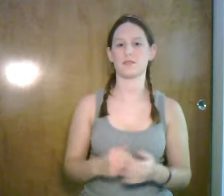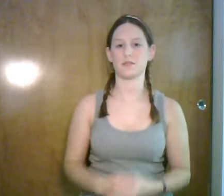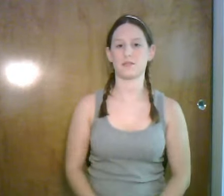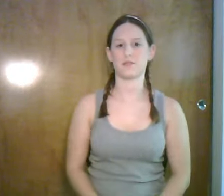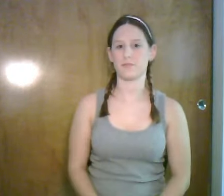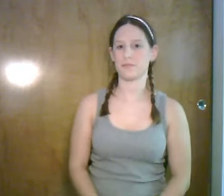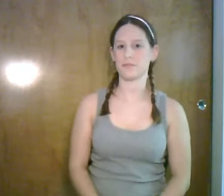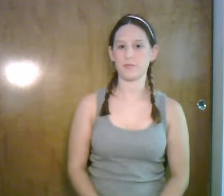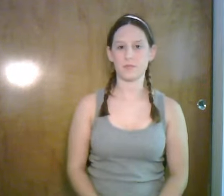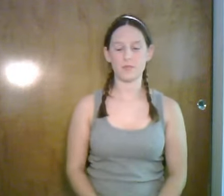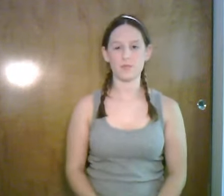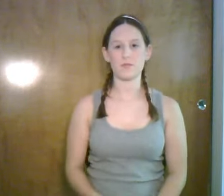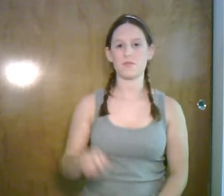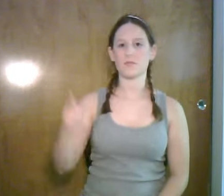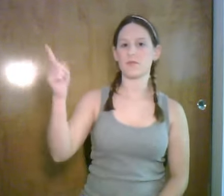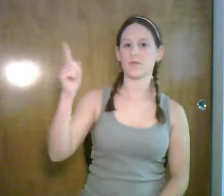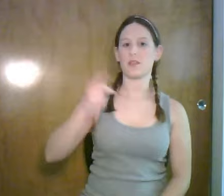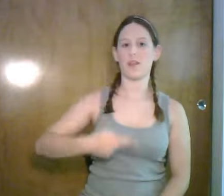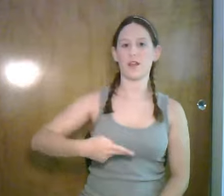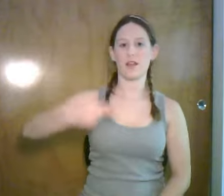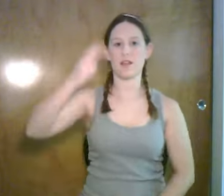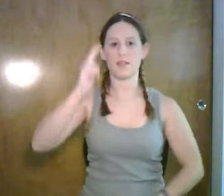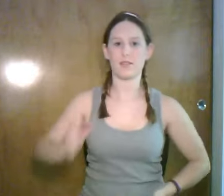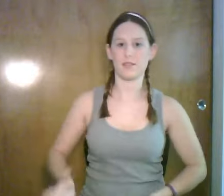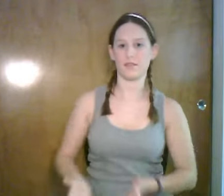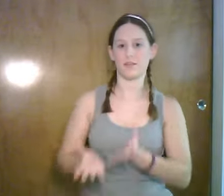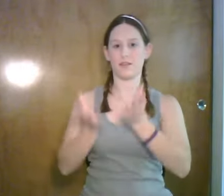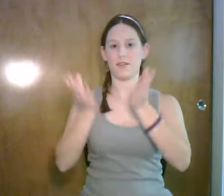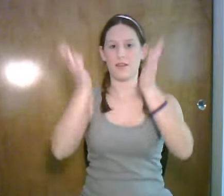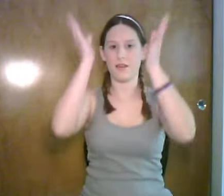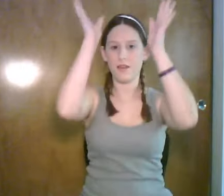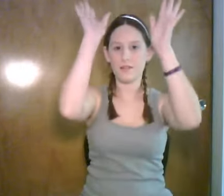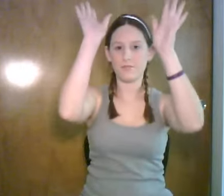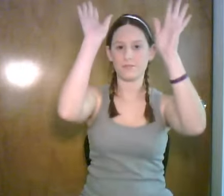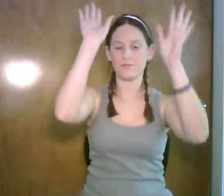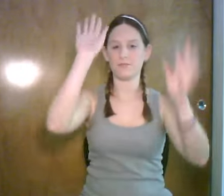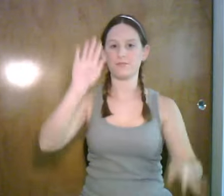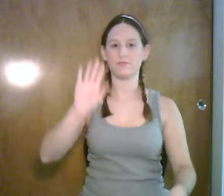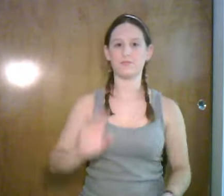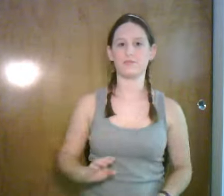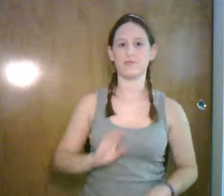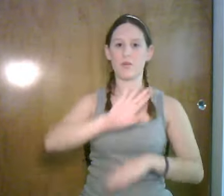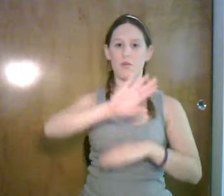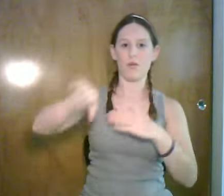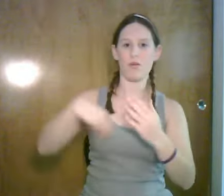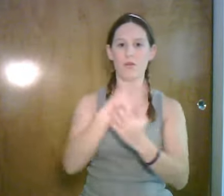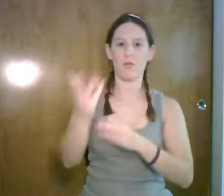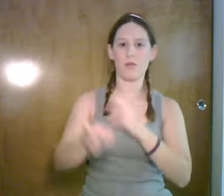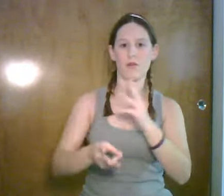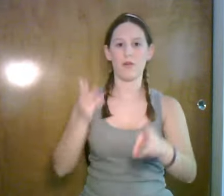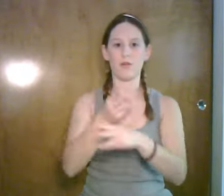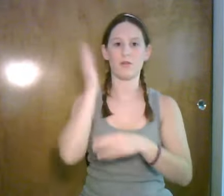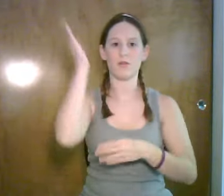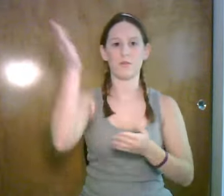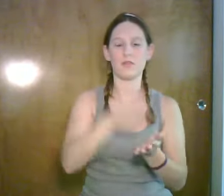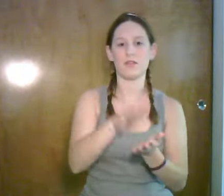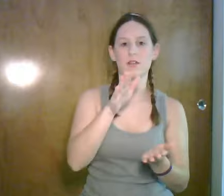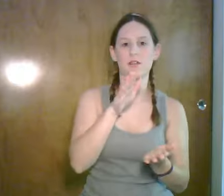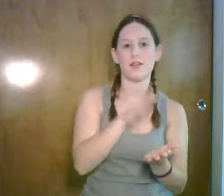He high and lifted up And all the world will praise